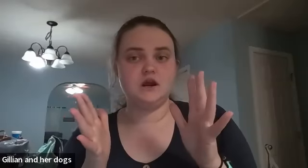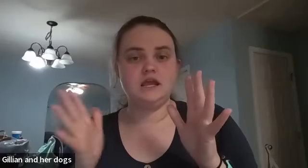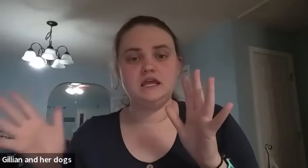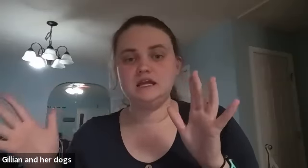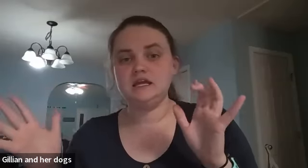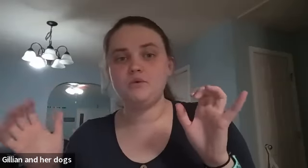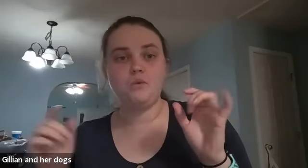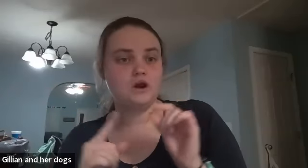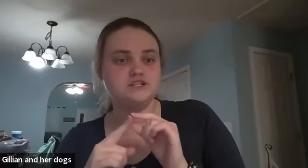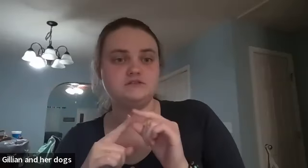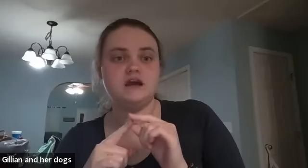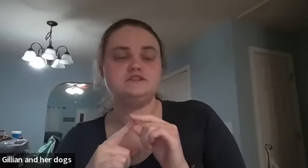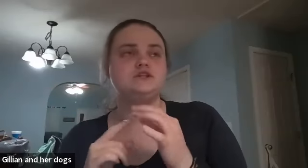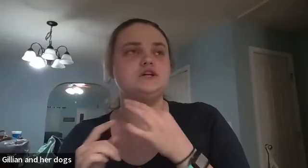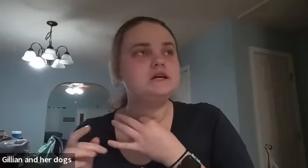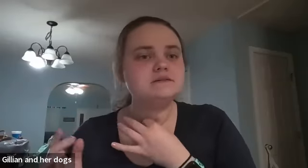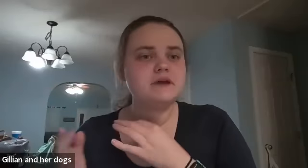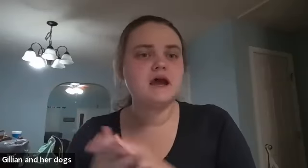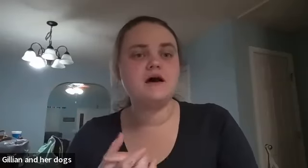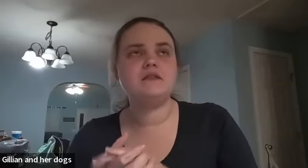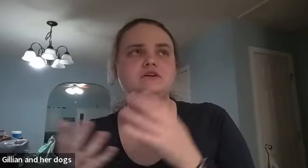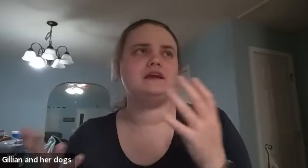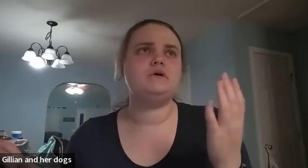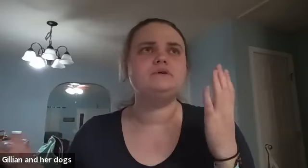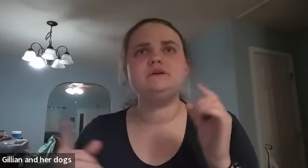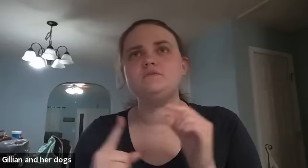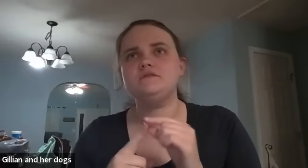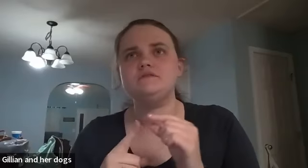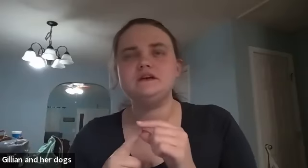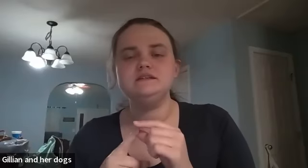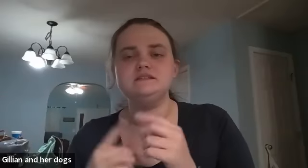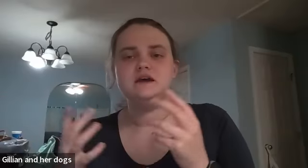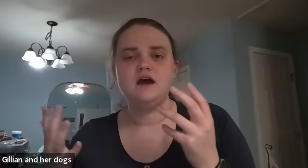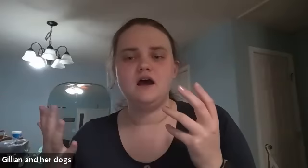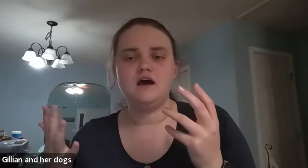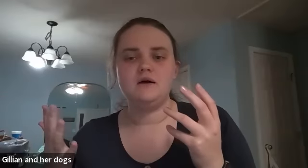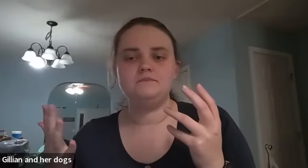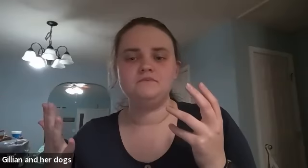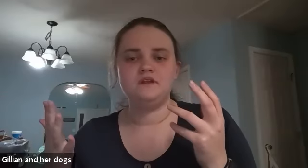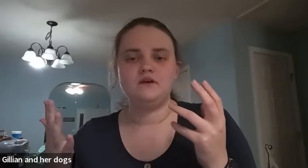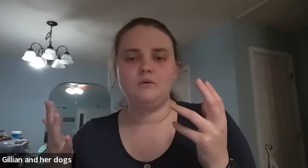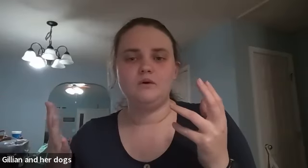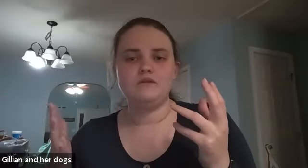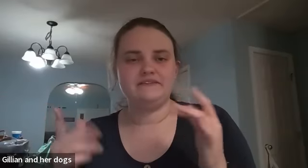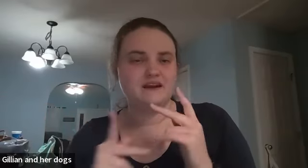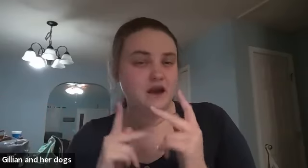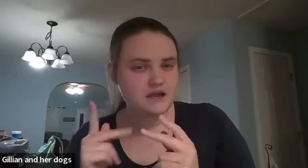there any words you guys are curious about? Like you're like, what would be a word for this? Or like the kind